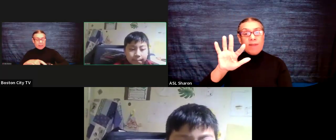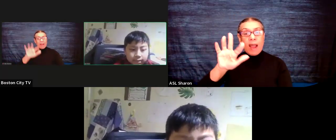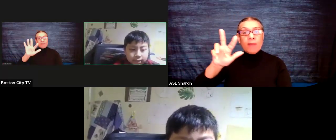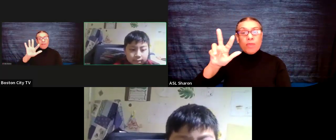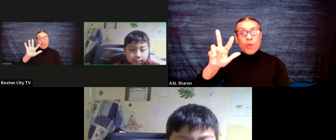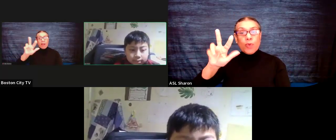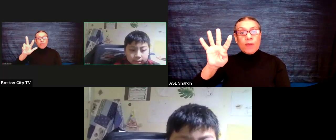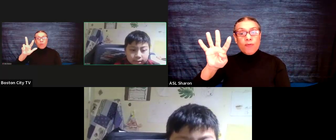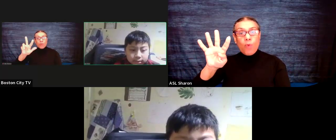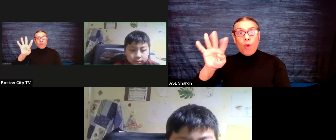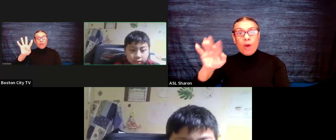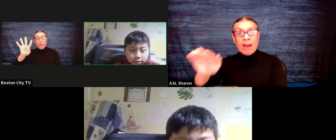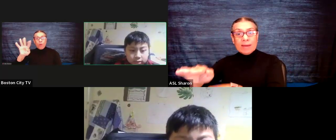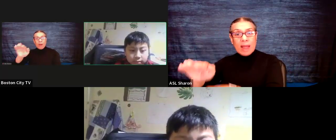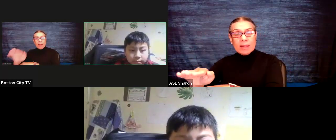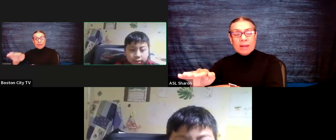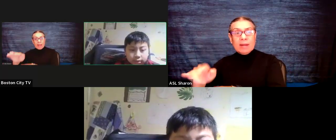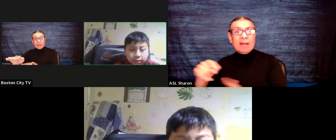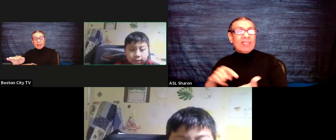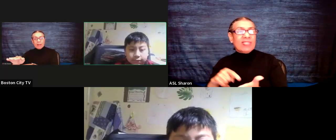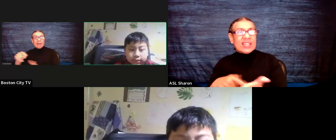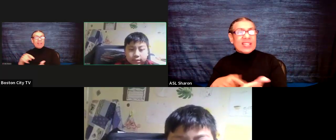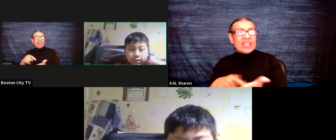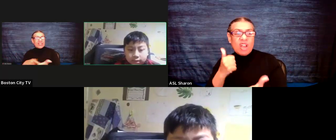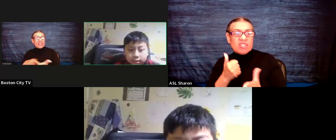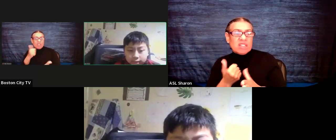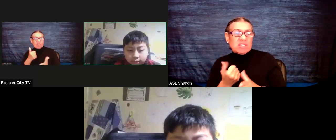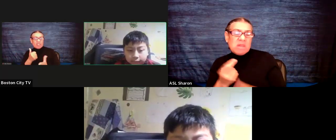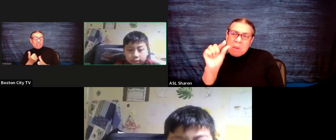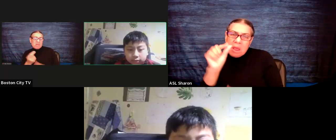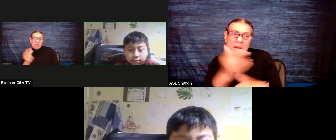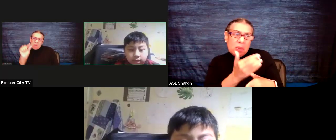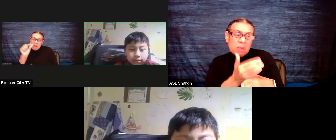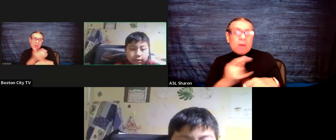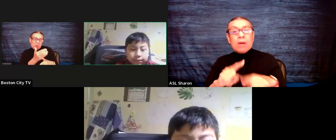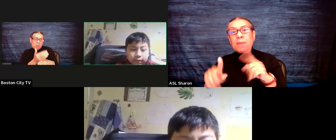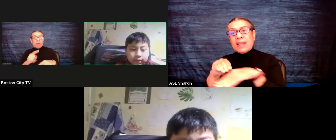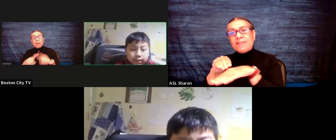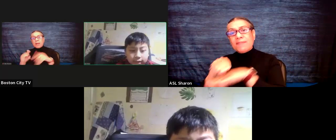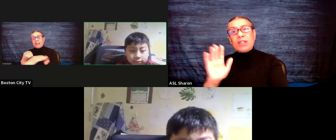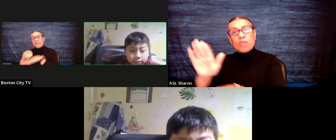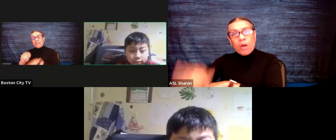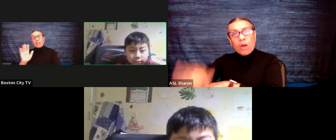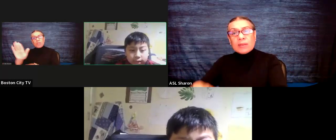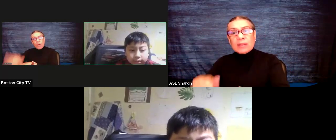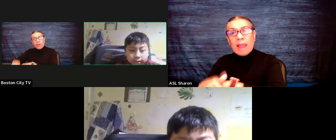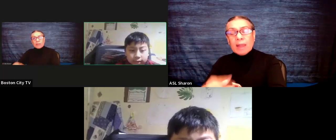p.m. This delay is not just a minor inconvenience. It can affect our entire evening. As a